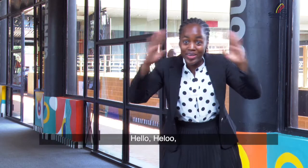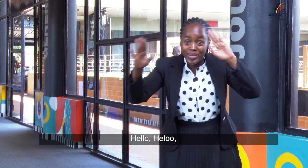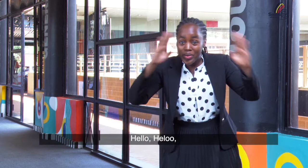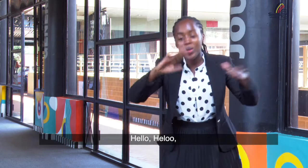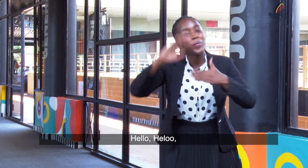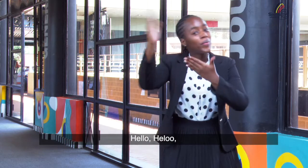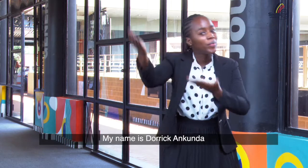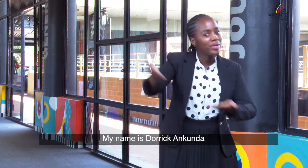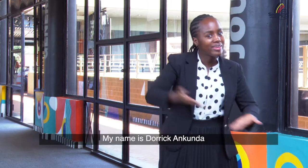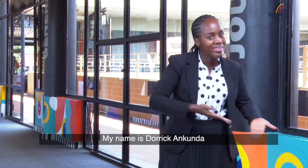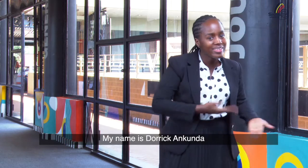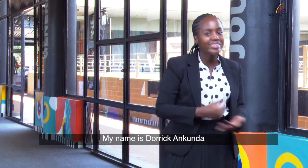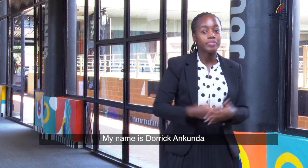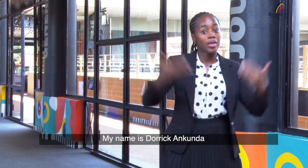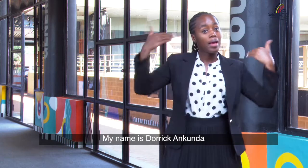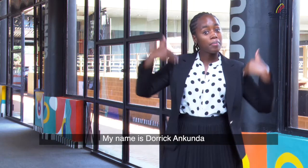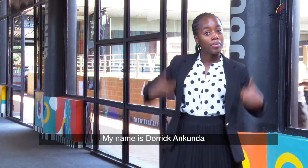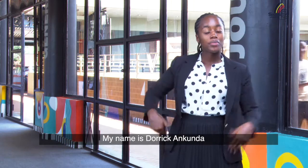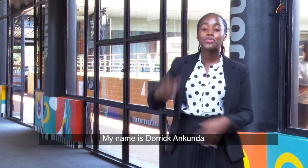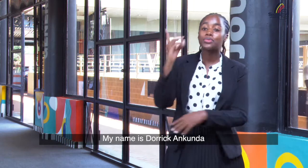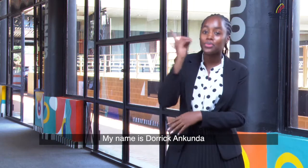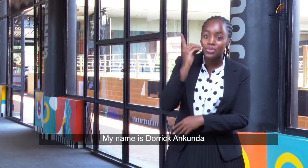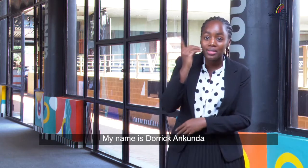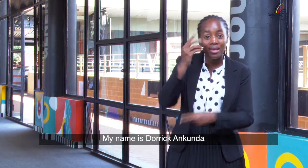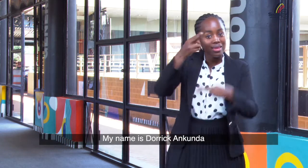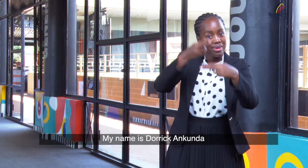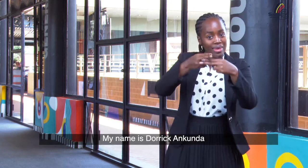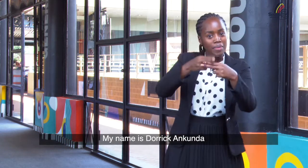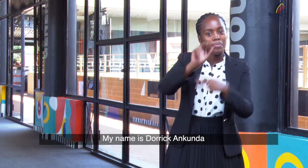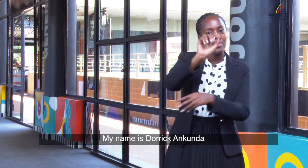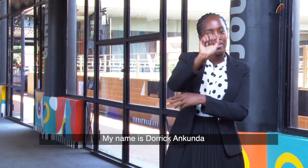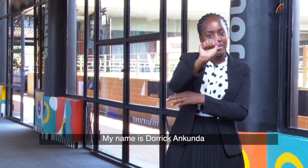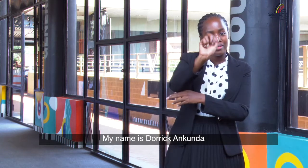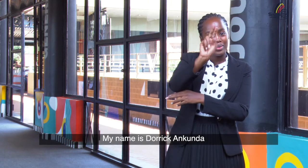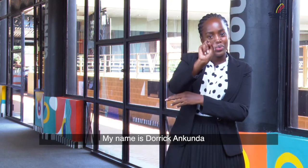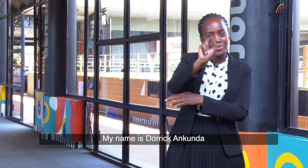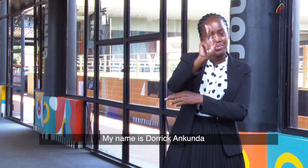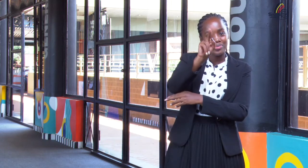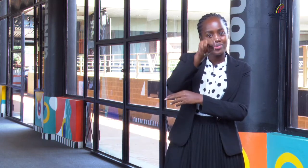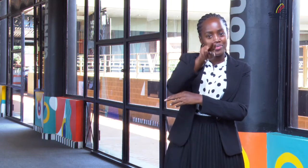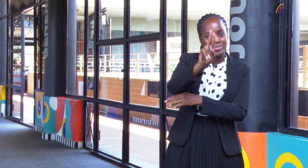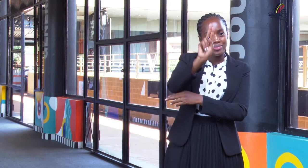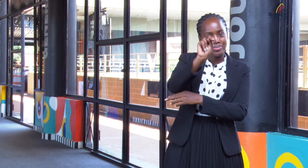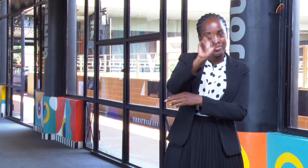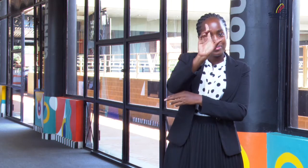Hello. My name is Doric Ankunda.